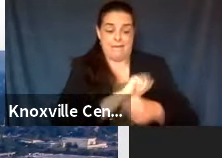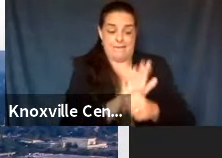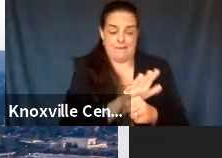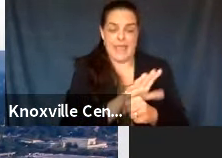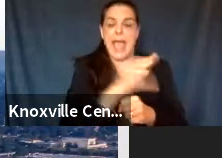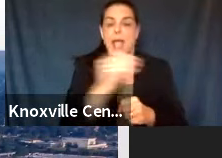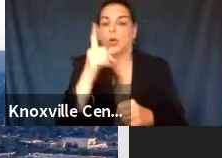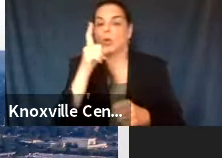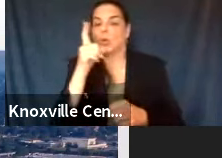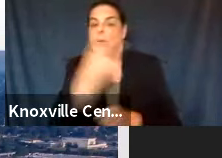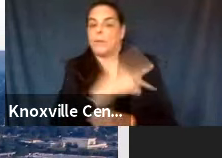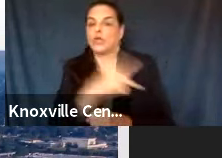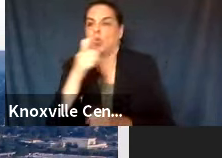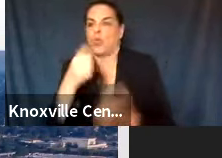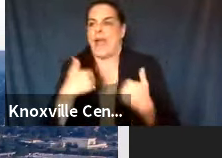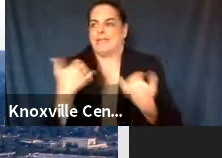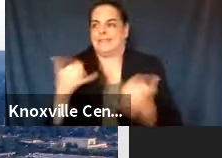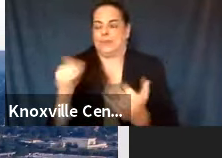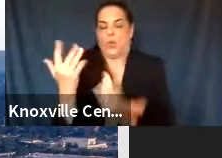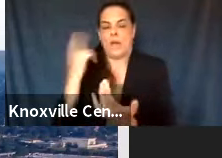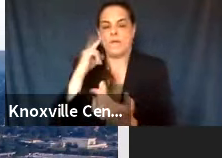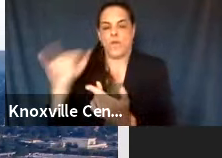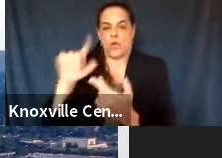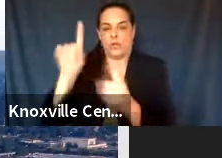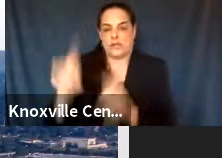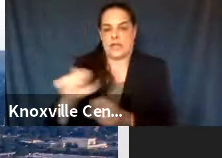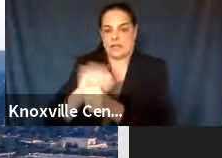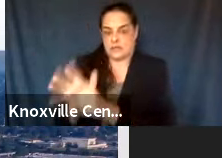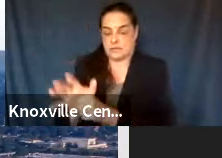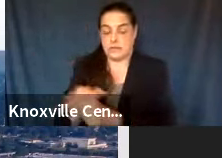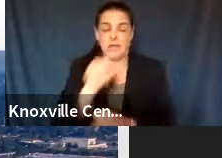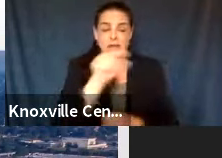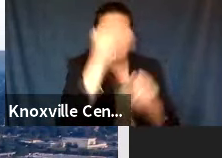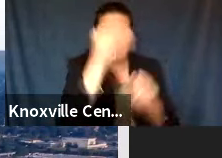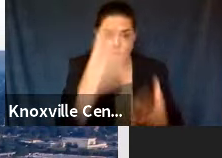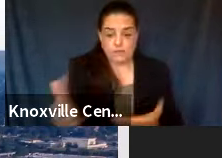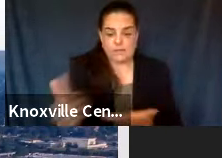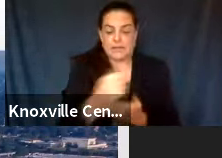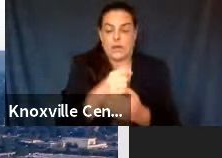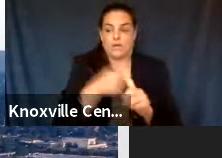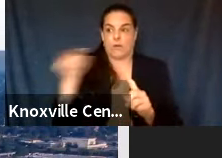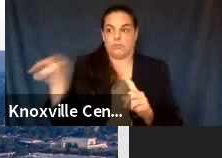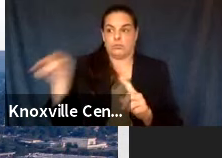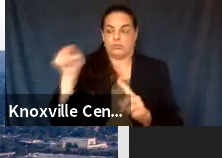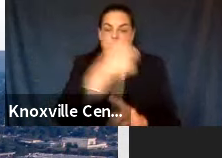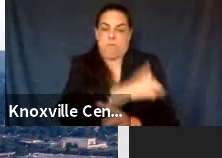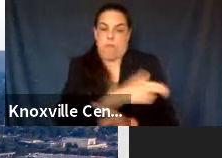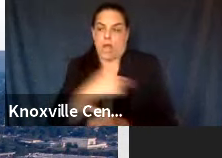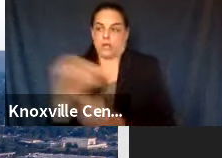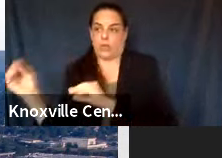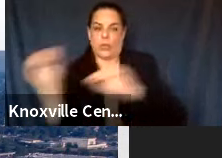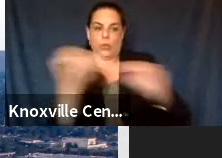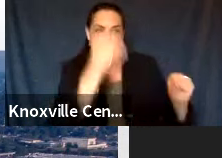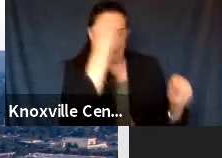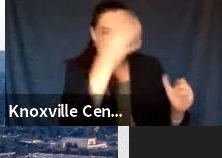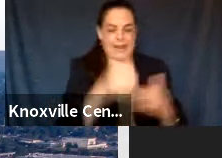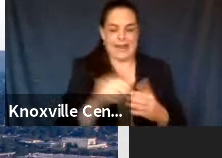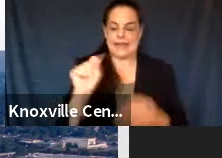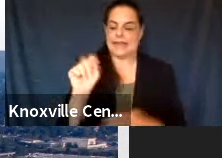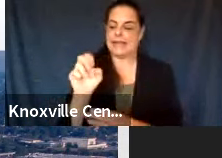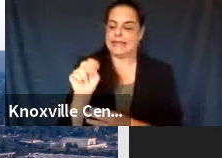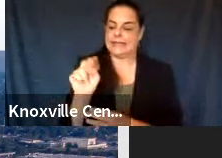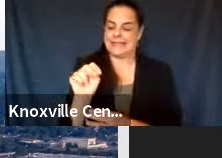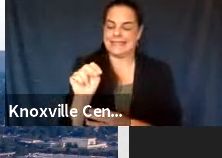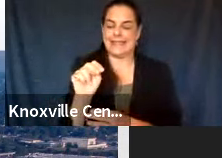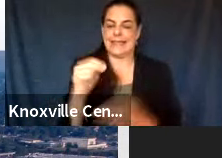in the hospital. This data is gathered from the information hospitals put into the Tennessee Healthcare Resource Tracking System, or